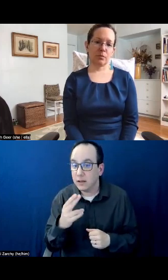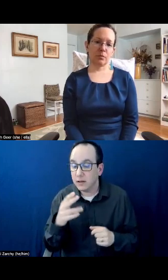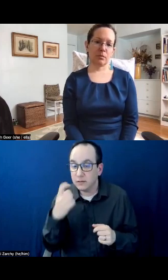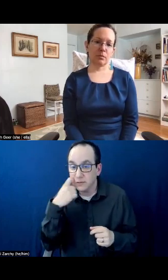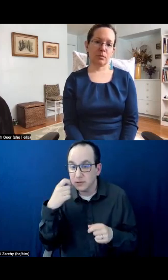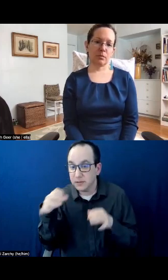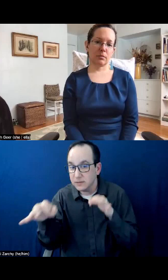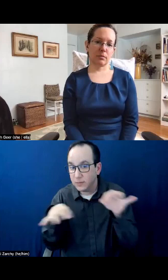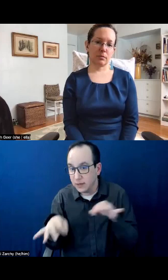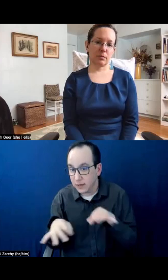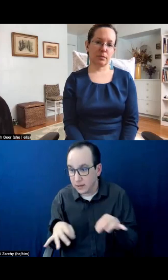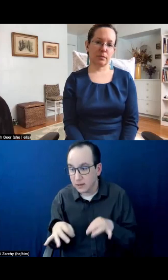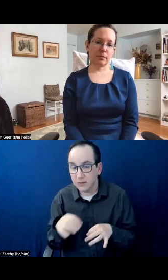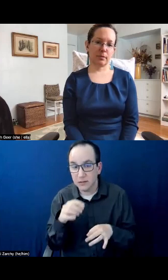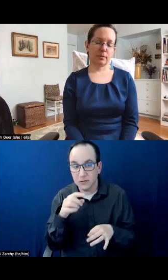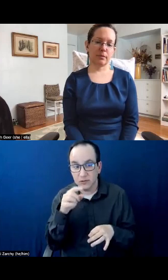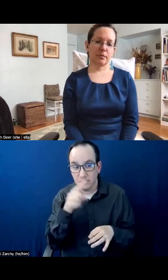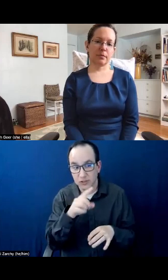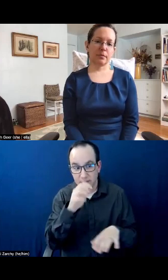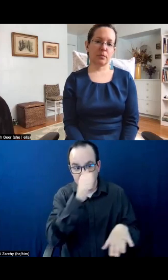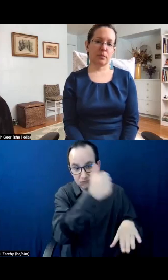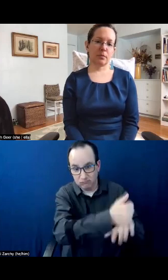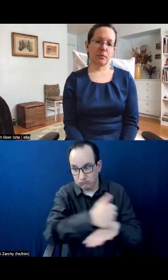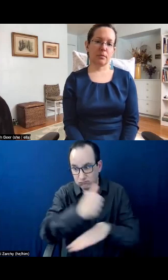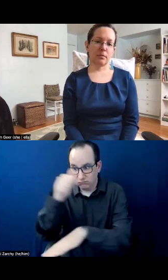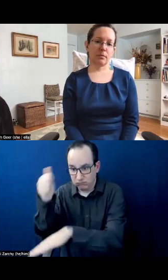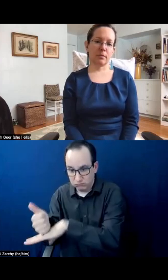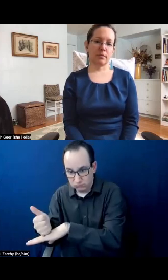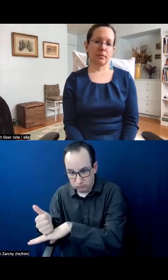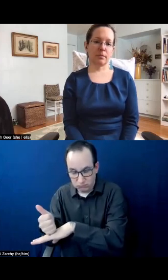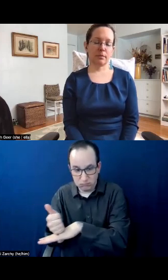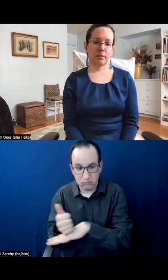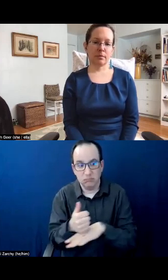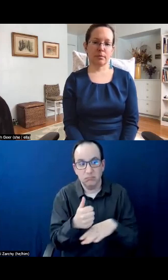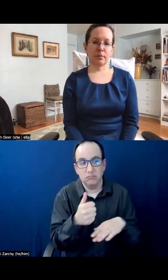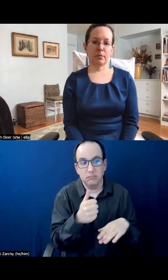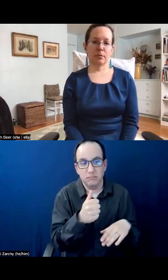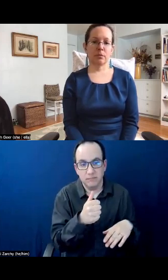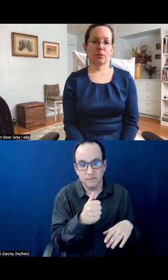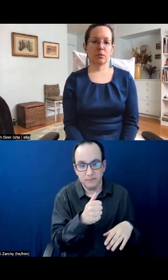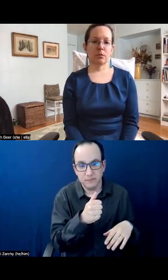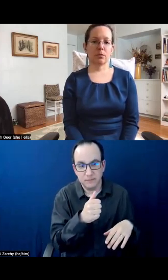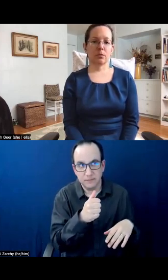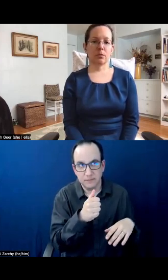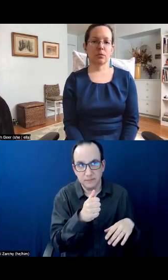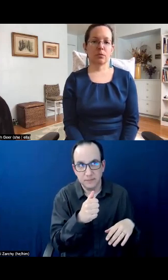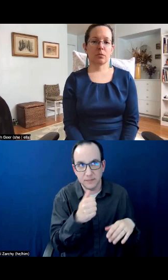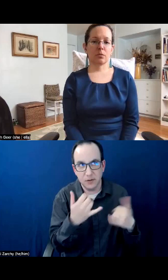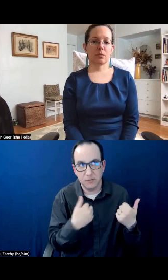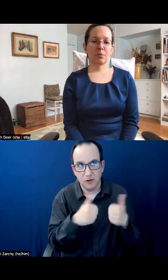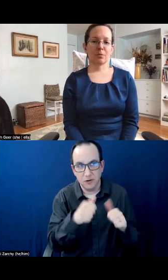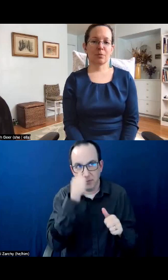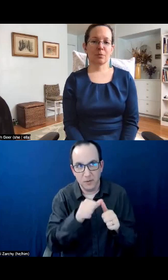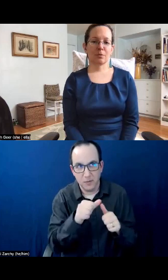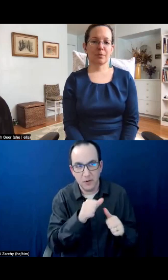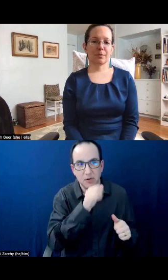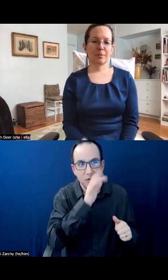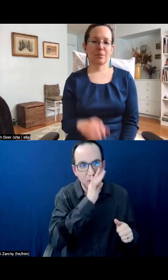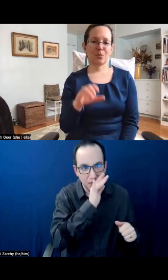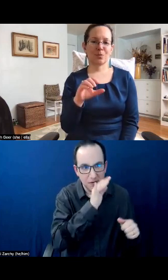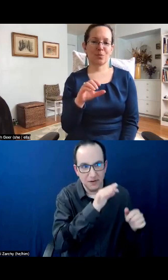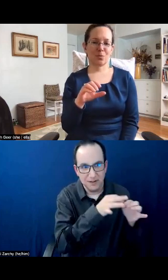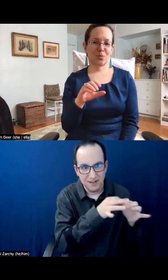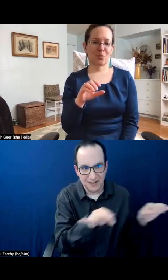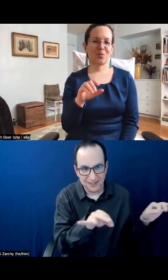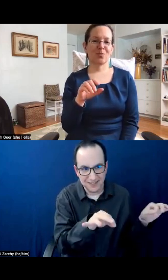that environment. But like Leah had just described, where she set up 2 separate concepts Now I'm